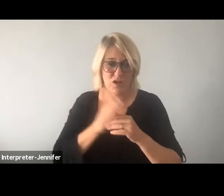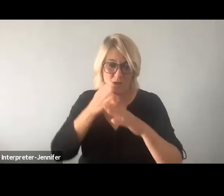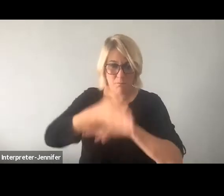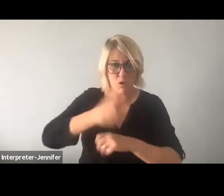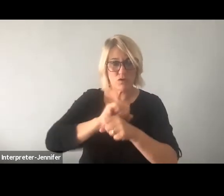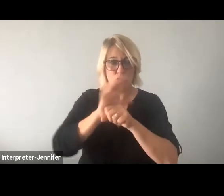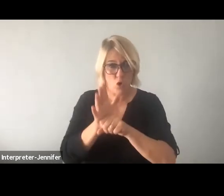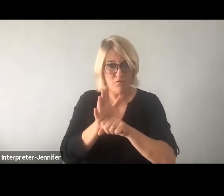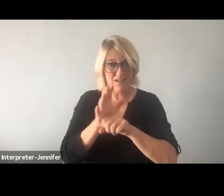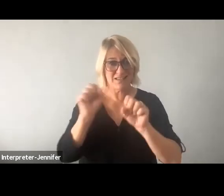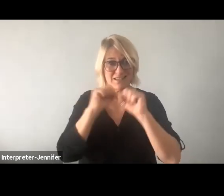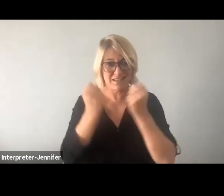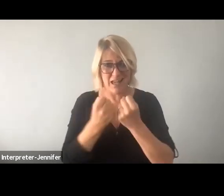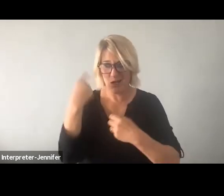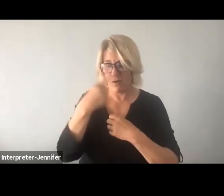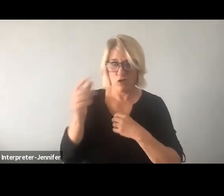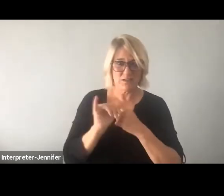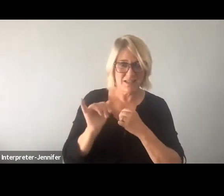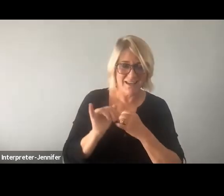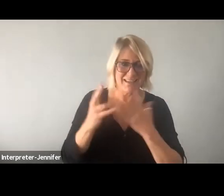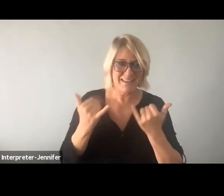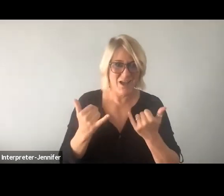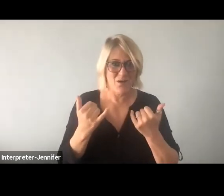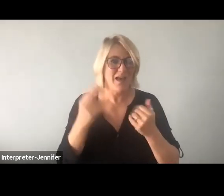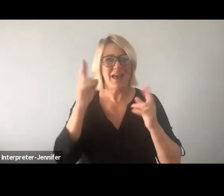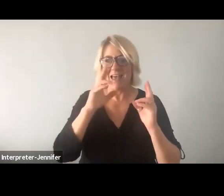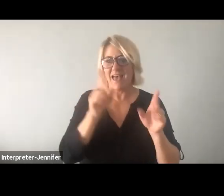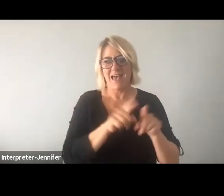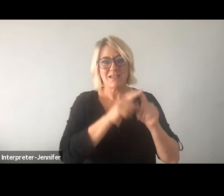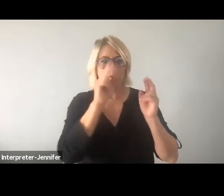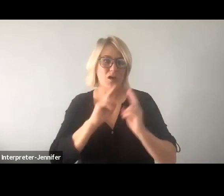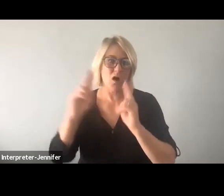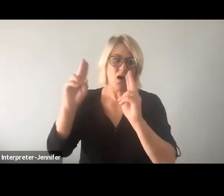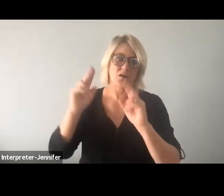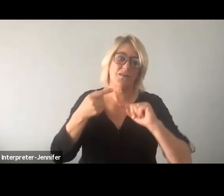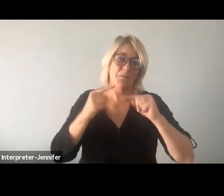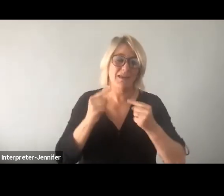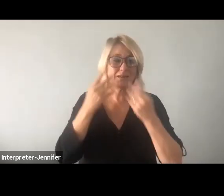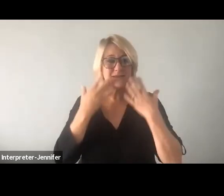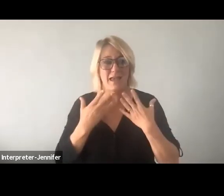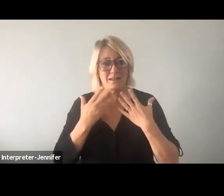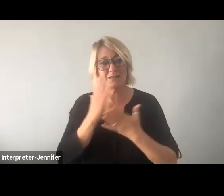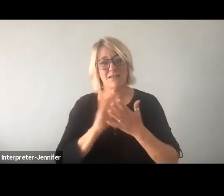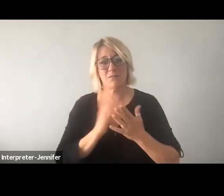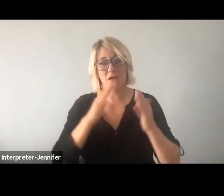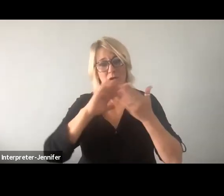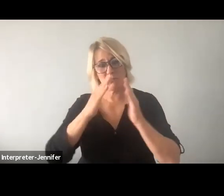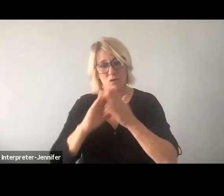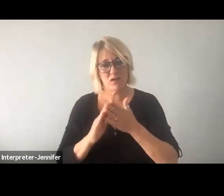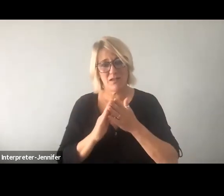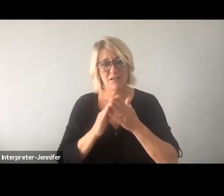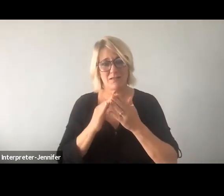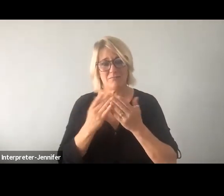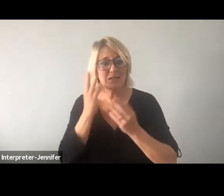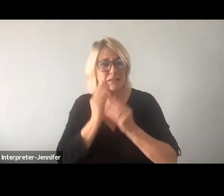and what we want that to look like, even as we are honoring the pain and sadness that our community has endured.